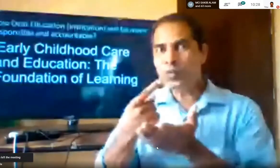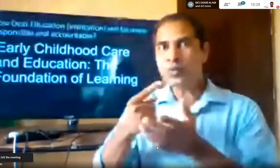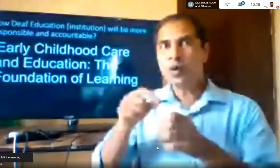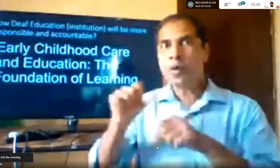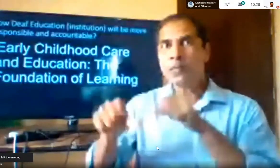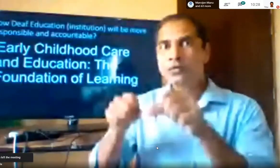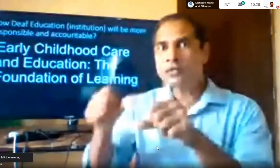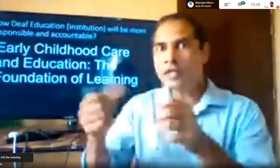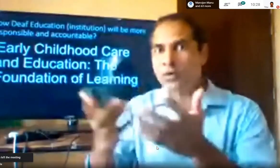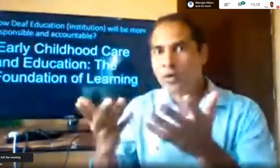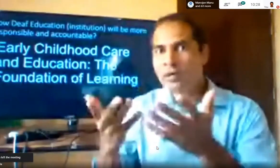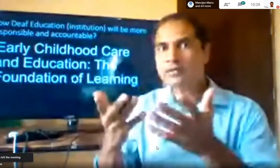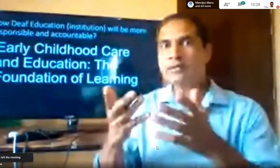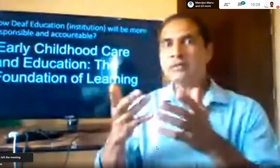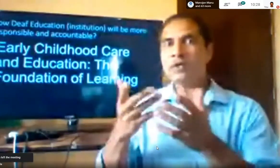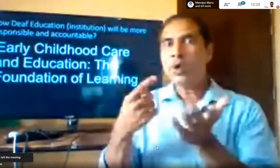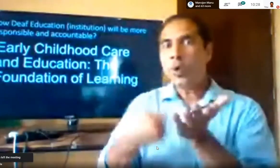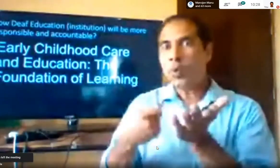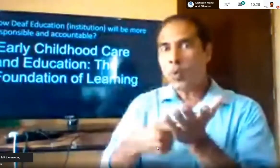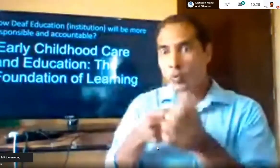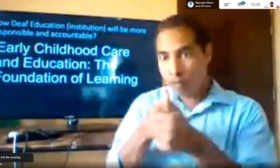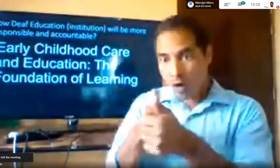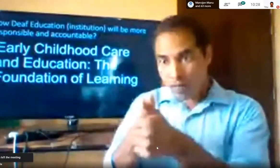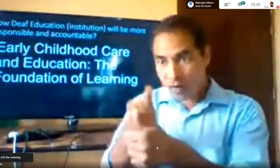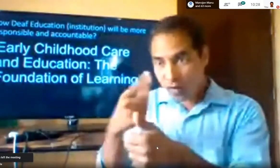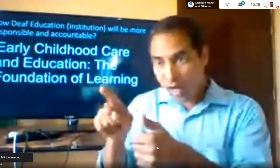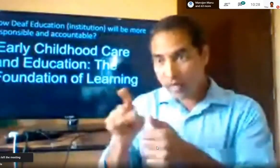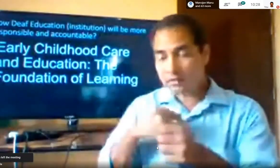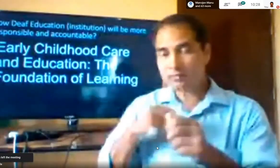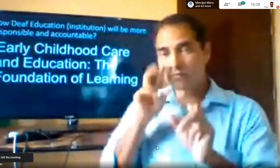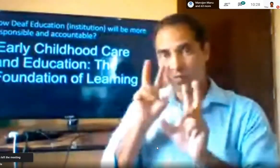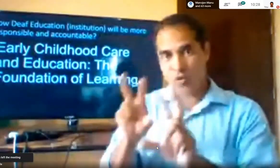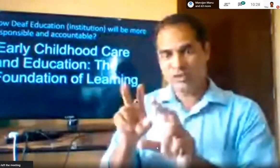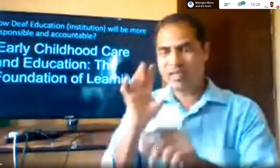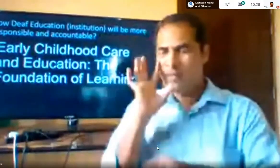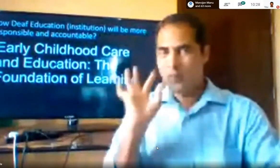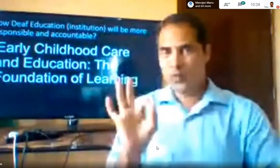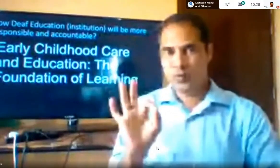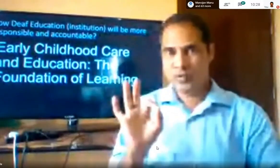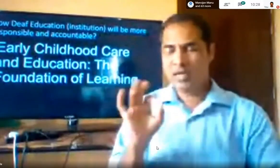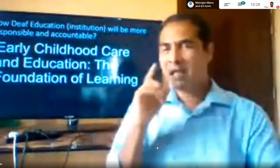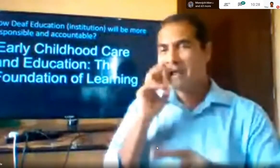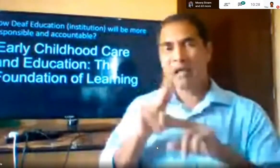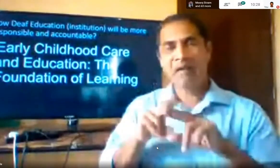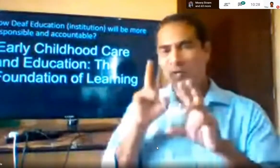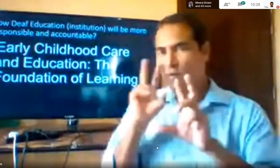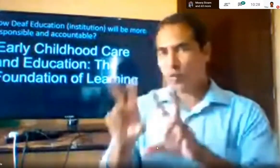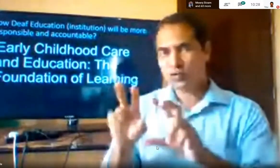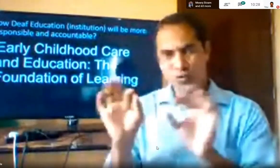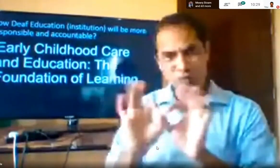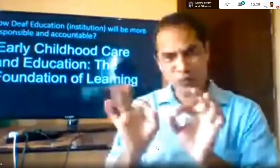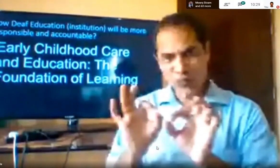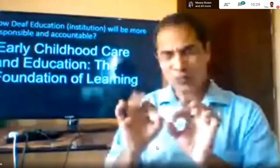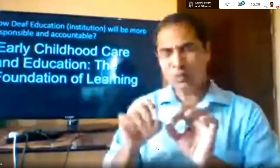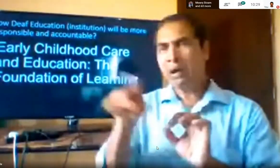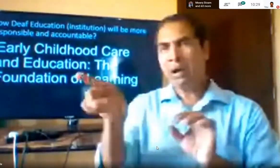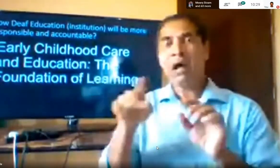So government decided how the process will be done, how these rules will be followed in NEP, which is very important for